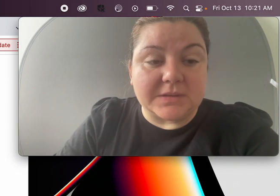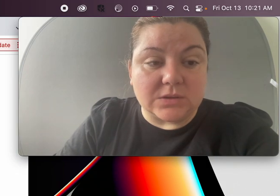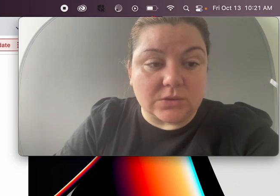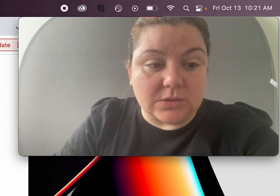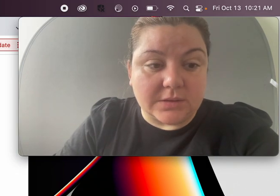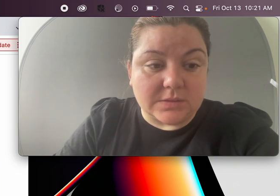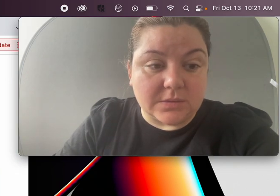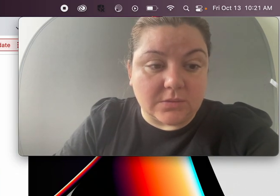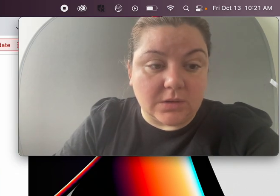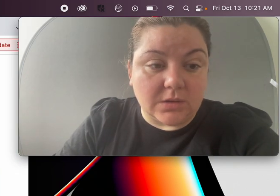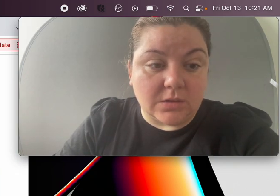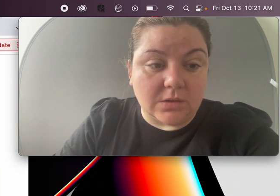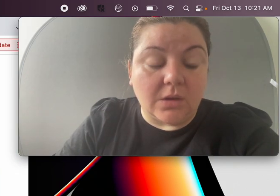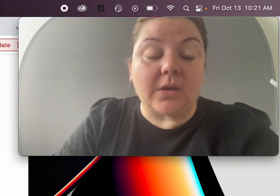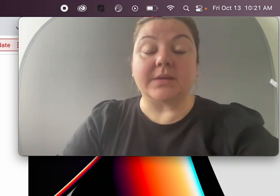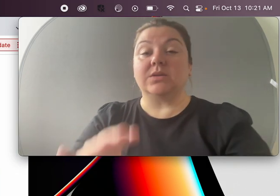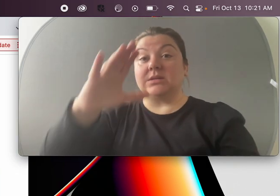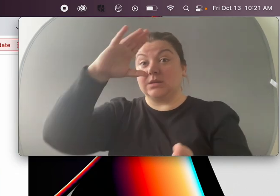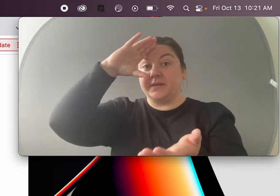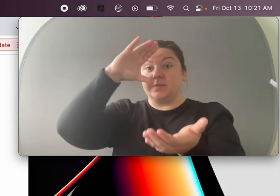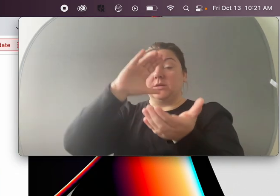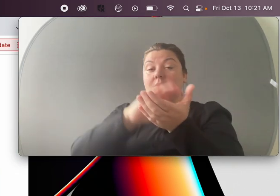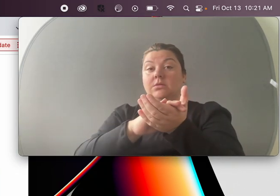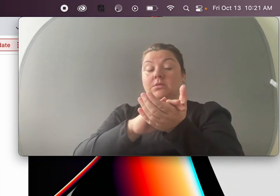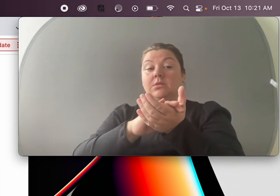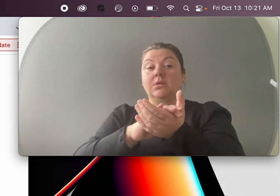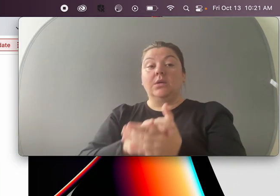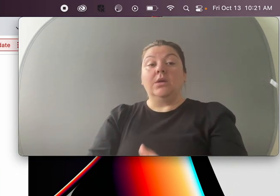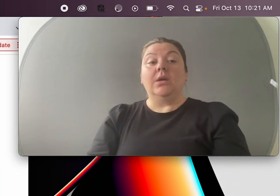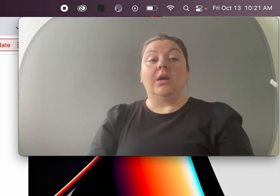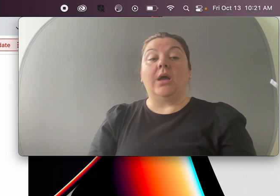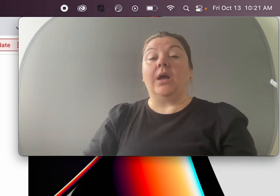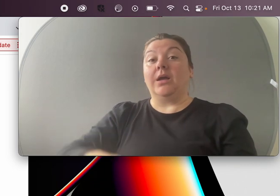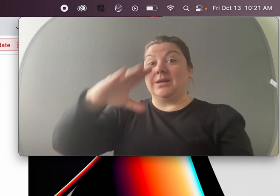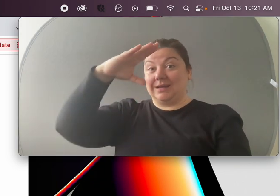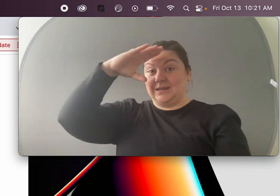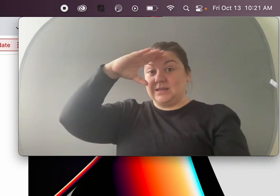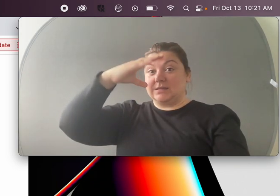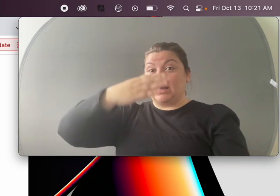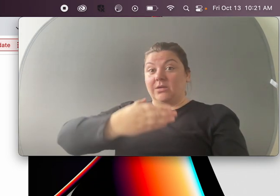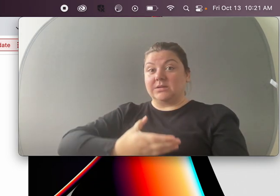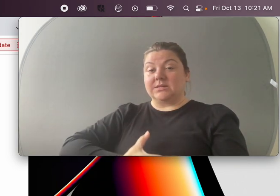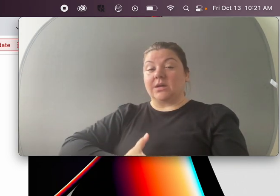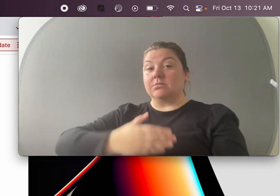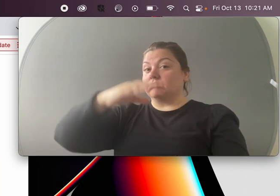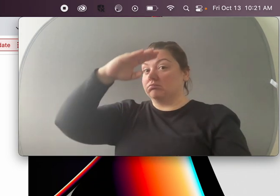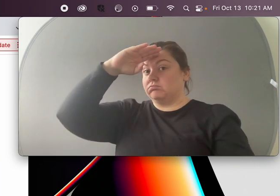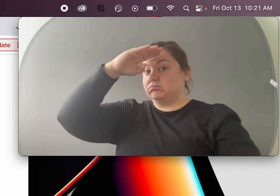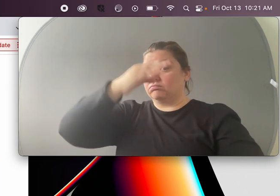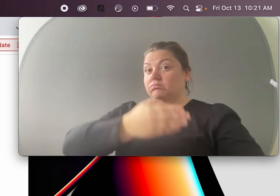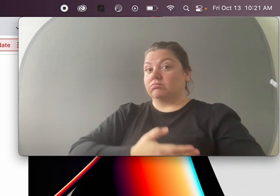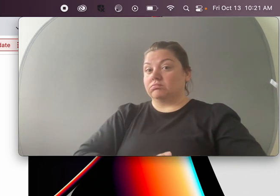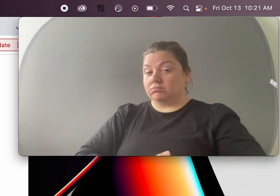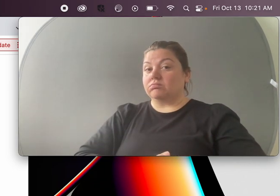She's my sister's husband, right? Okay, so this is husband. And then down is son.